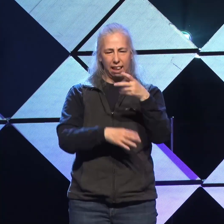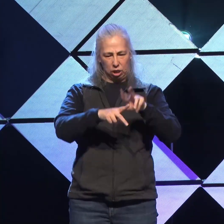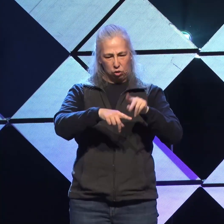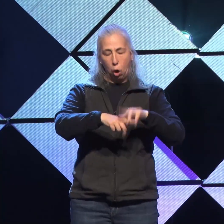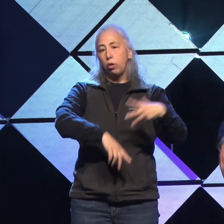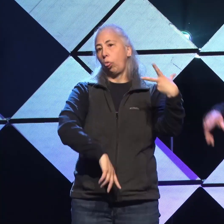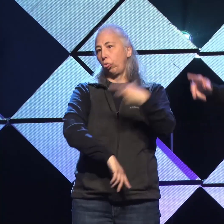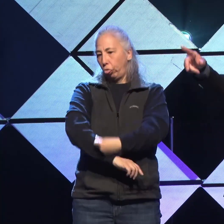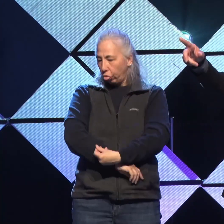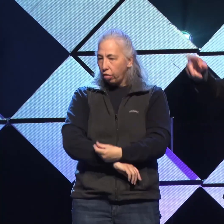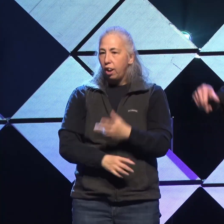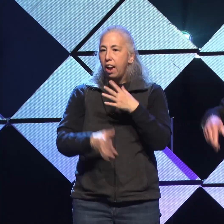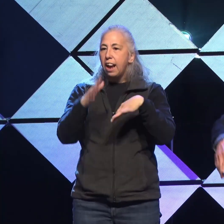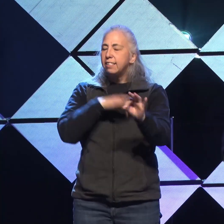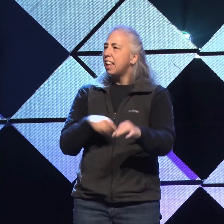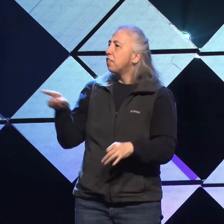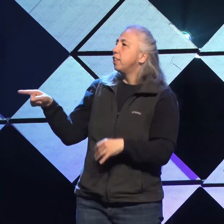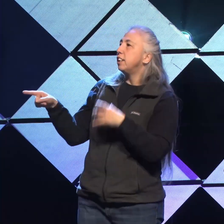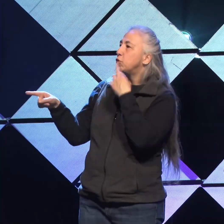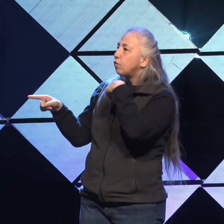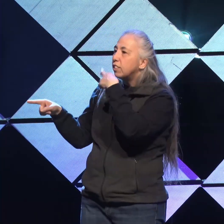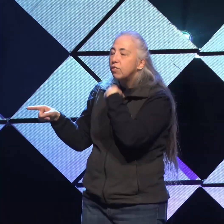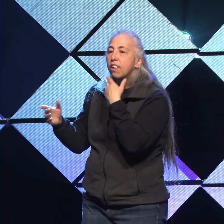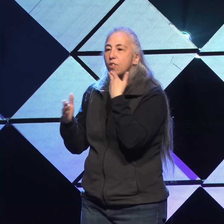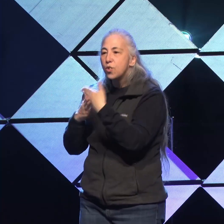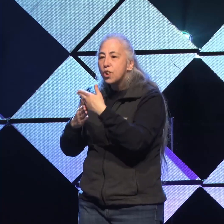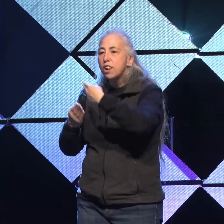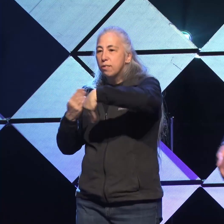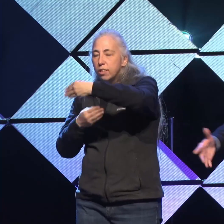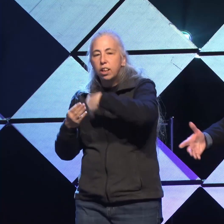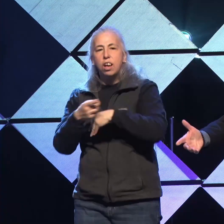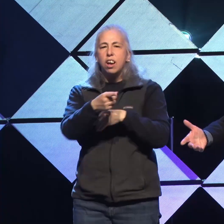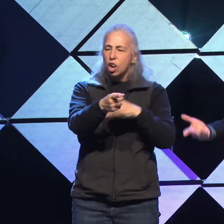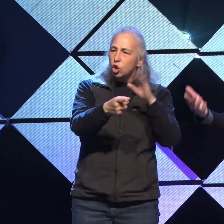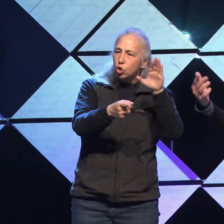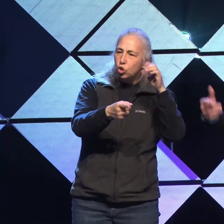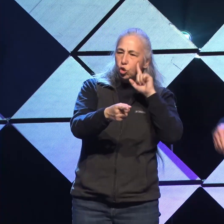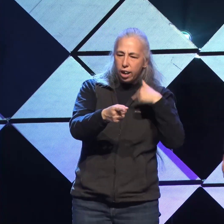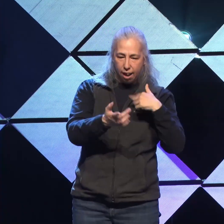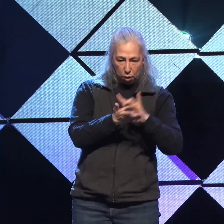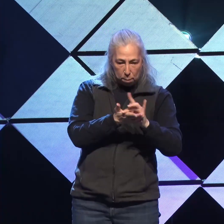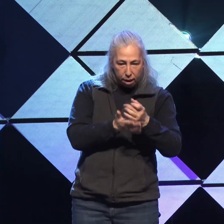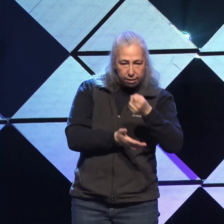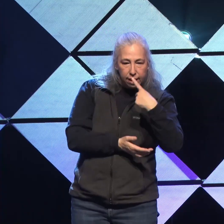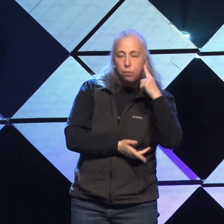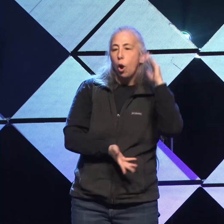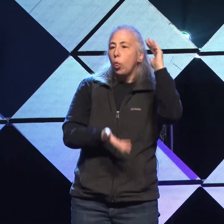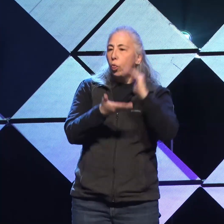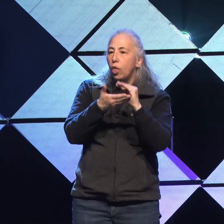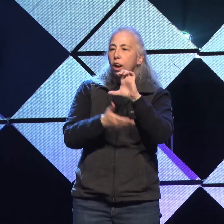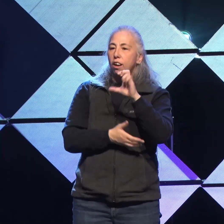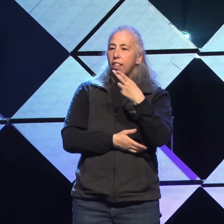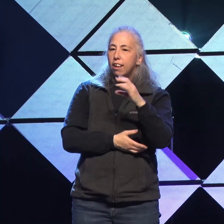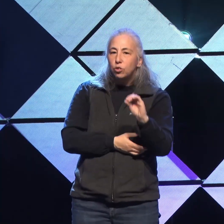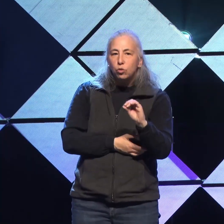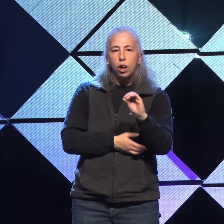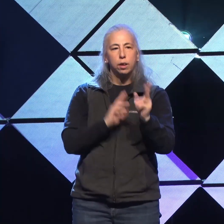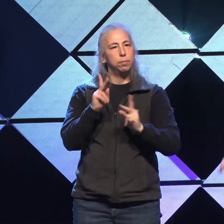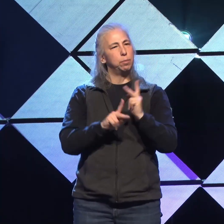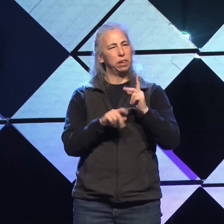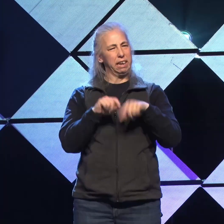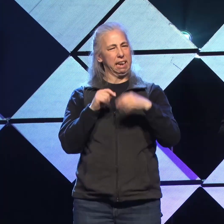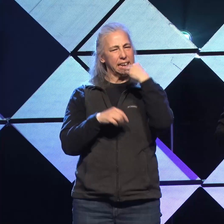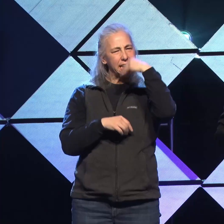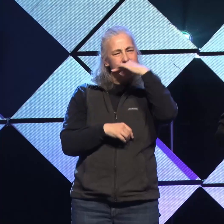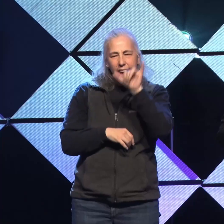your bloodstream. That food ought to come with a cholesterol pill. How can people eat like that? Don't they have any self-control?